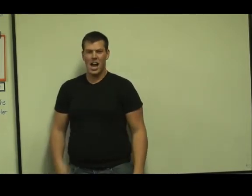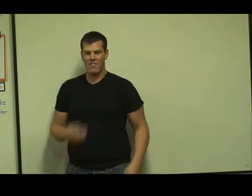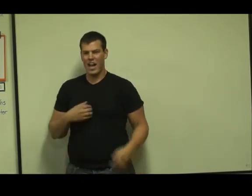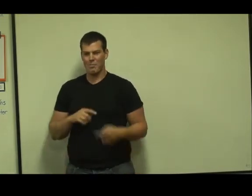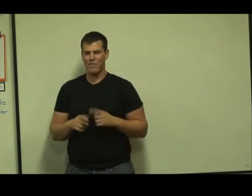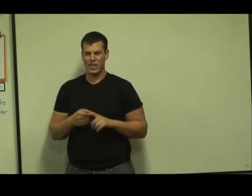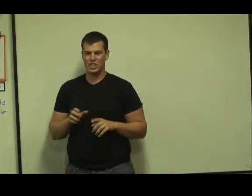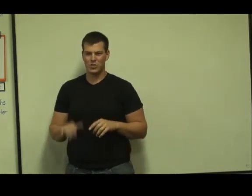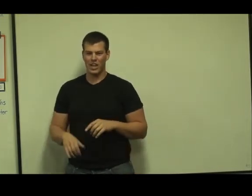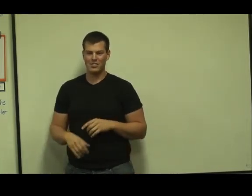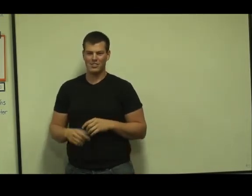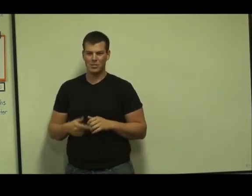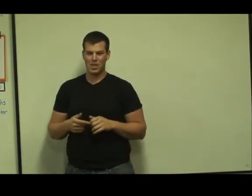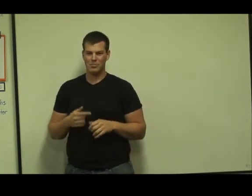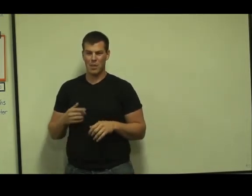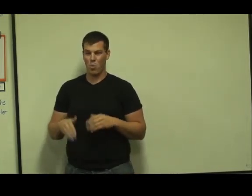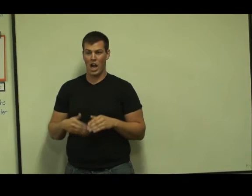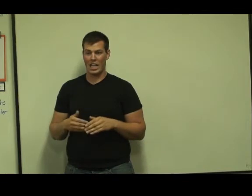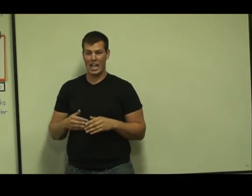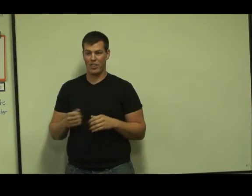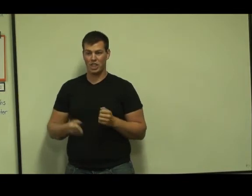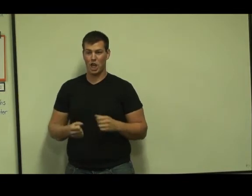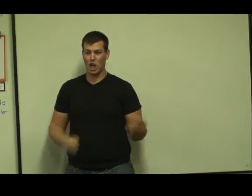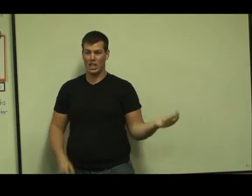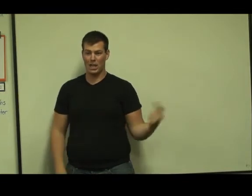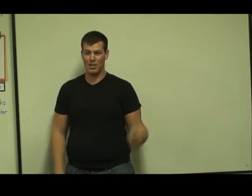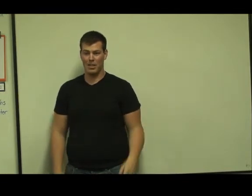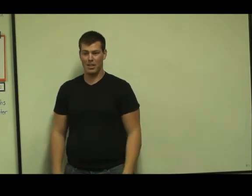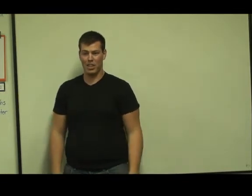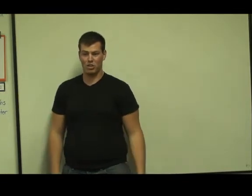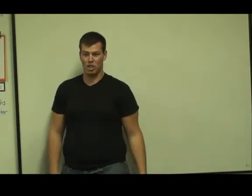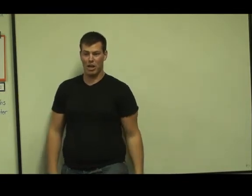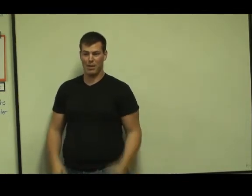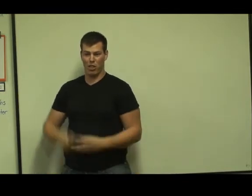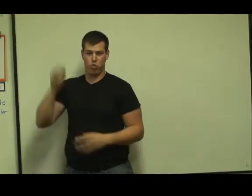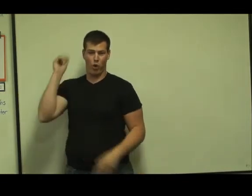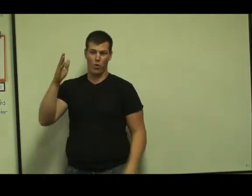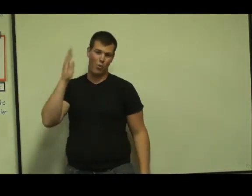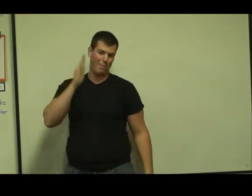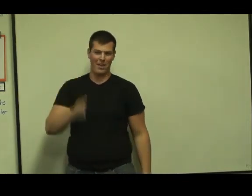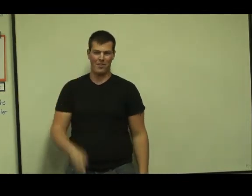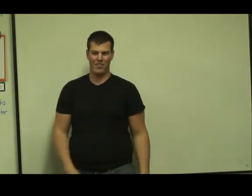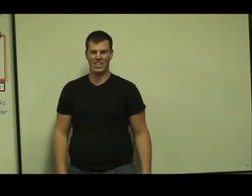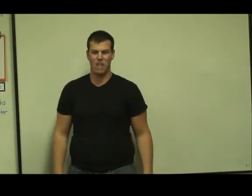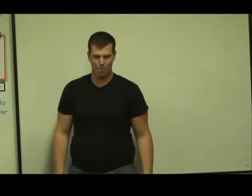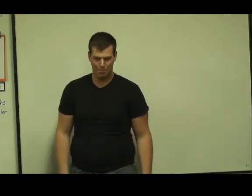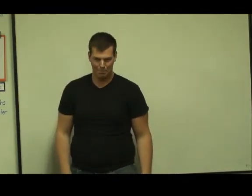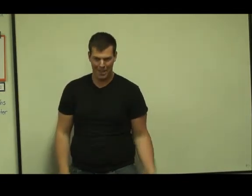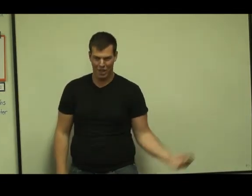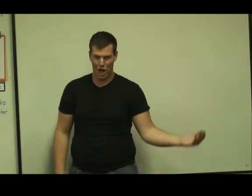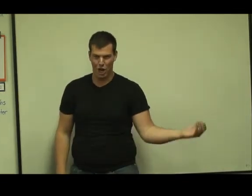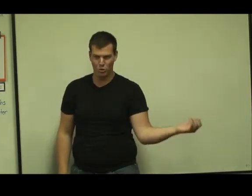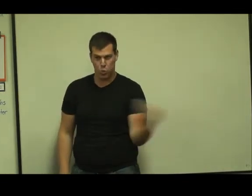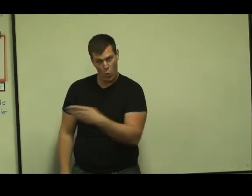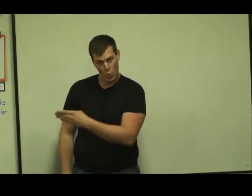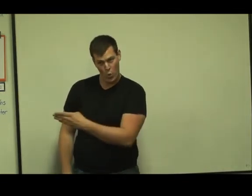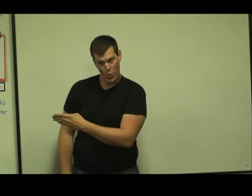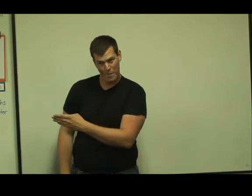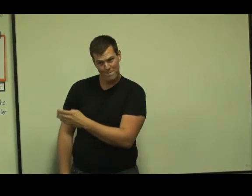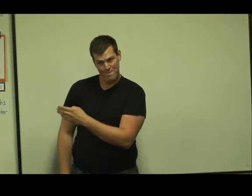I'm having a bed tonight. Sometimes I'm walking and the car is throw way by my biggest done. And the car goes.